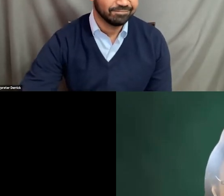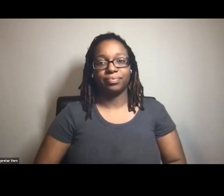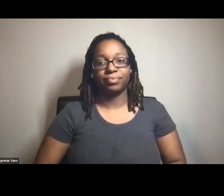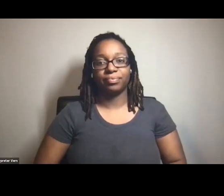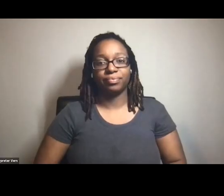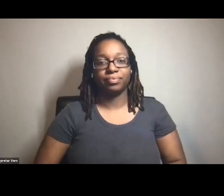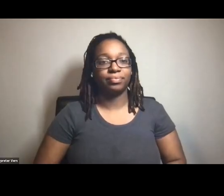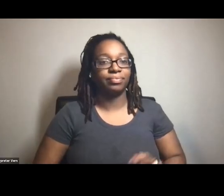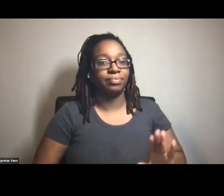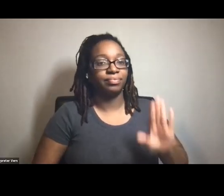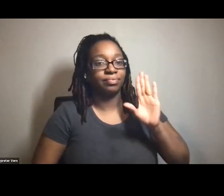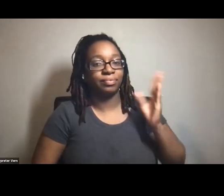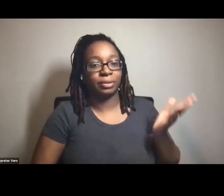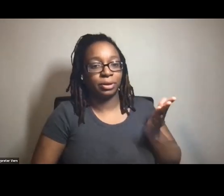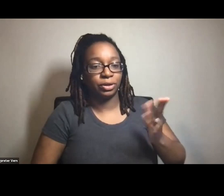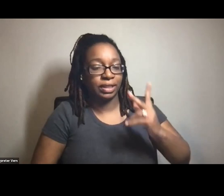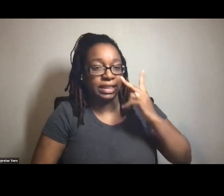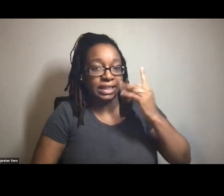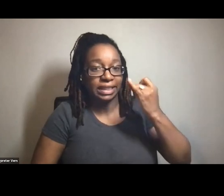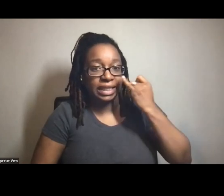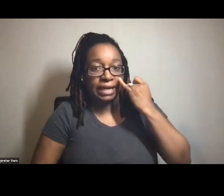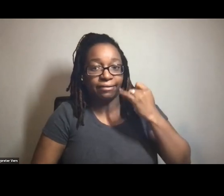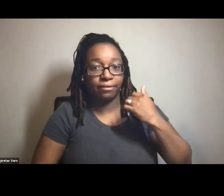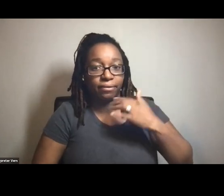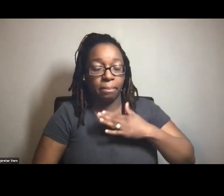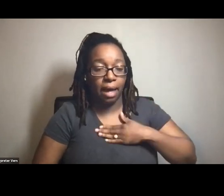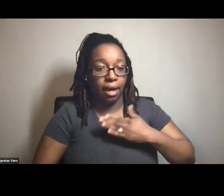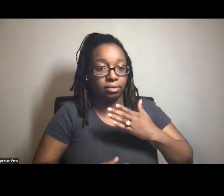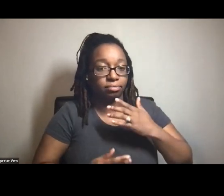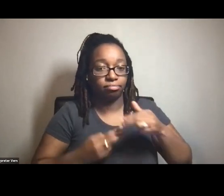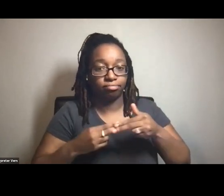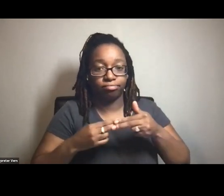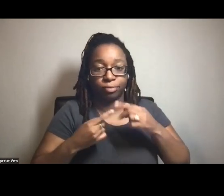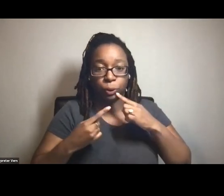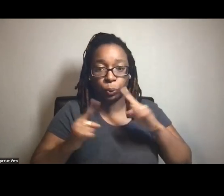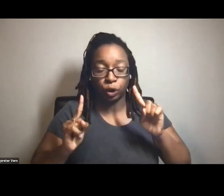I am here. I'm checking to see if Rachana is here as well. Yes. Okay. I'm in.